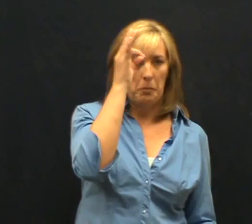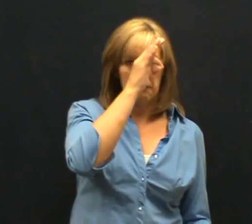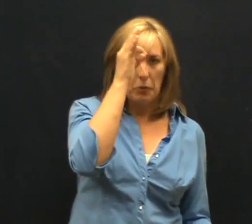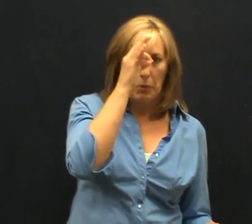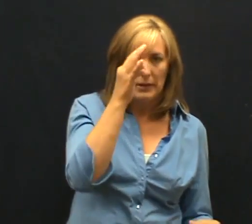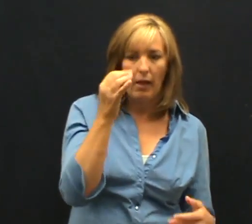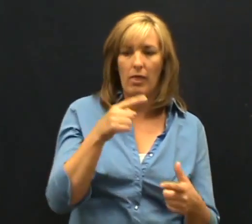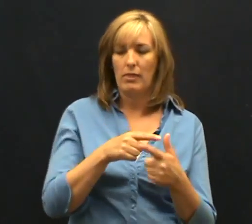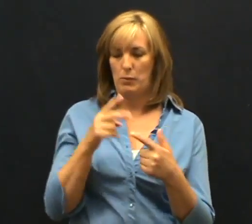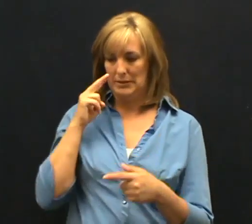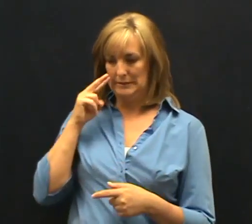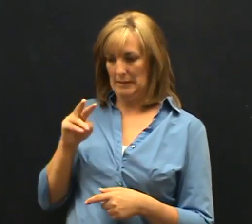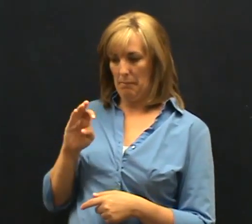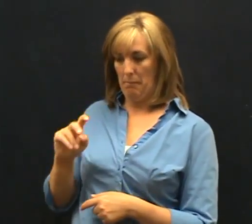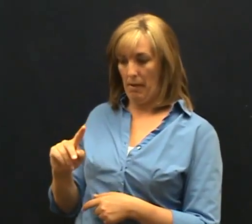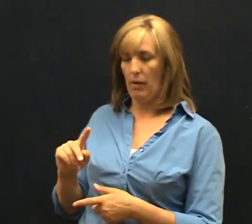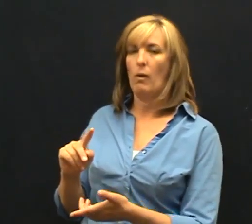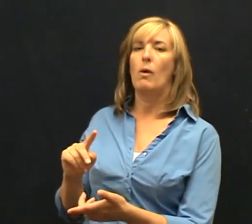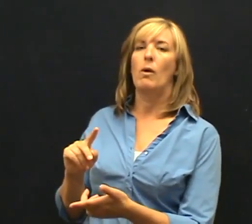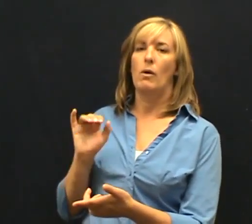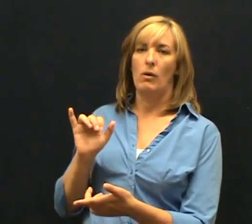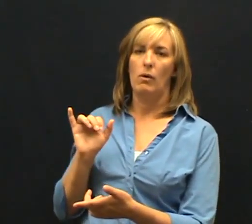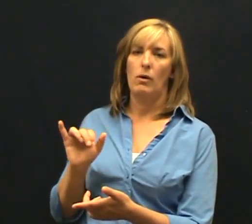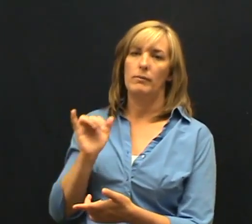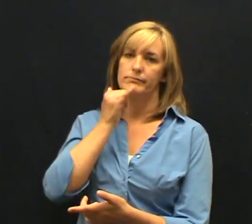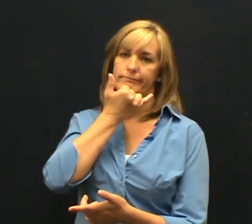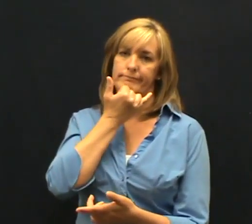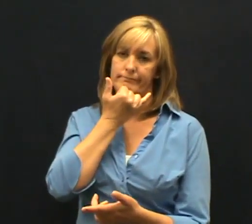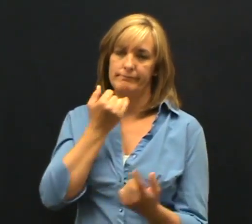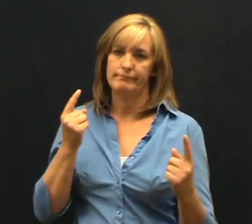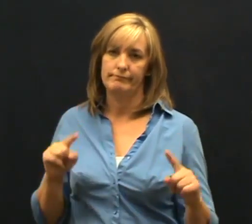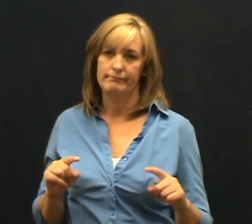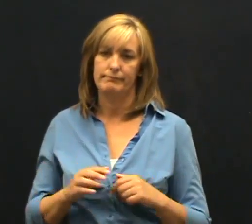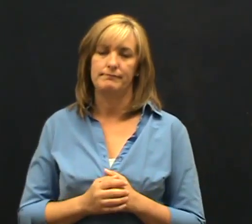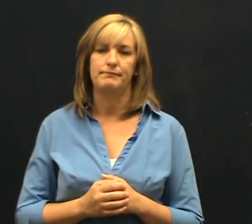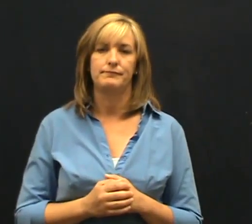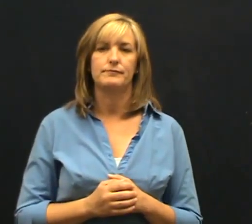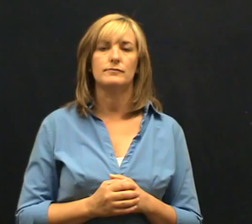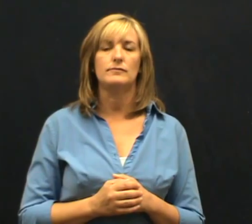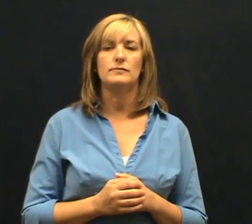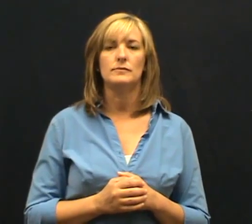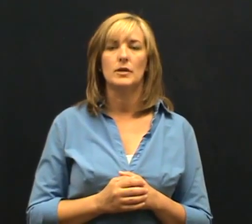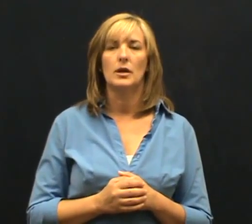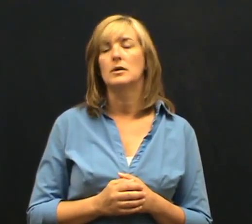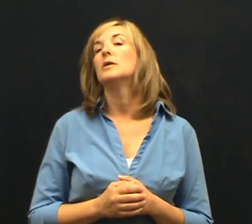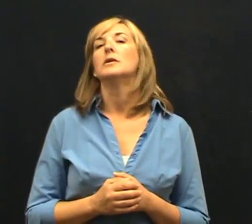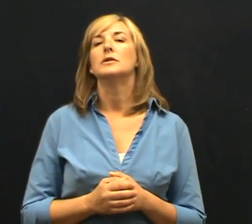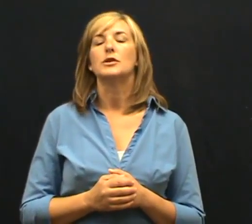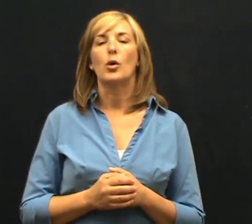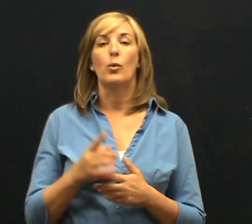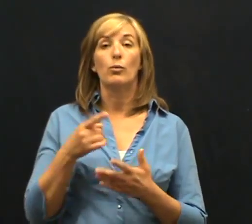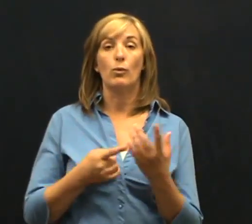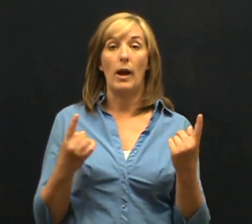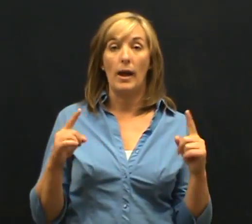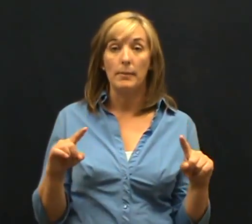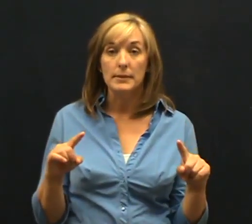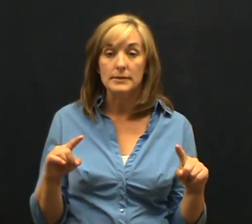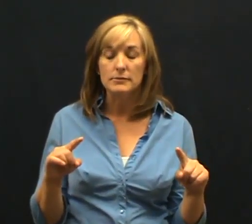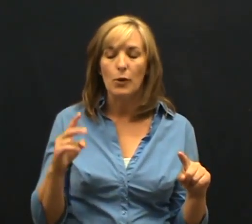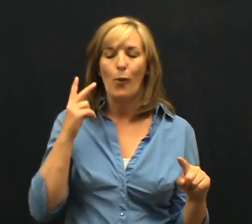reconciliation. So simply put, what we're doing is we're looking at our bank statement on the left-hand side of this slide. We're comparing